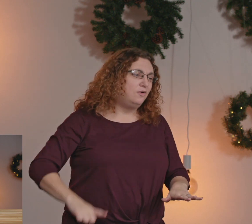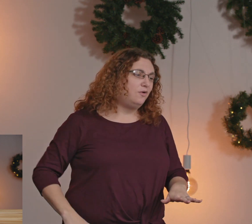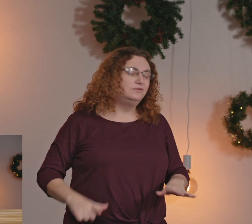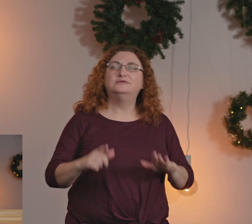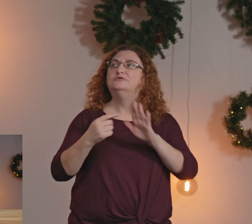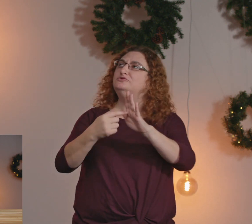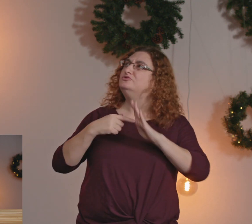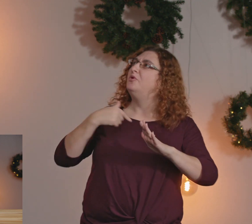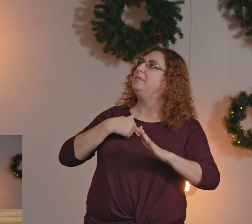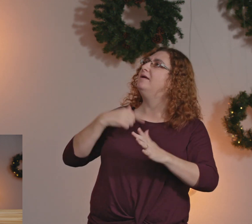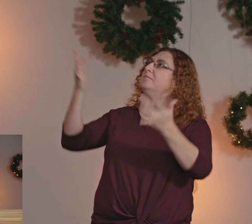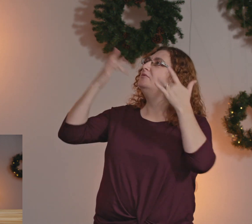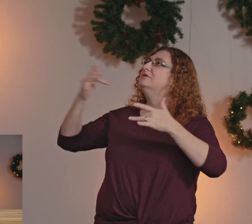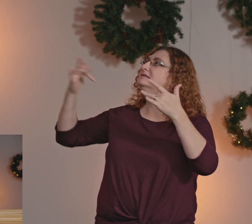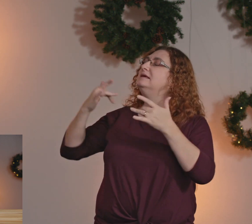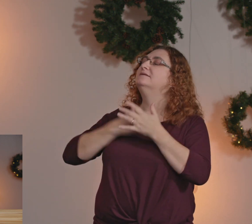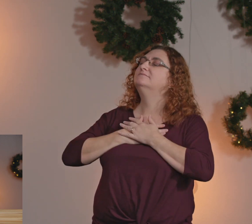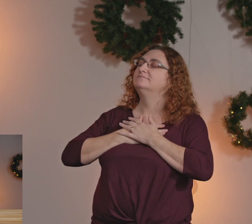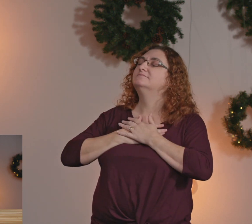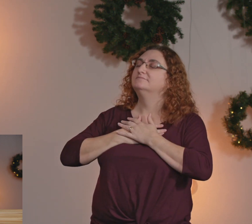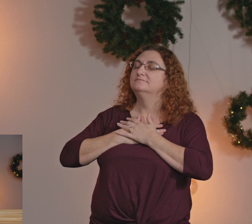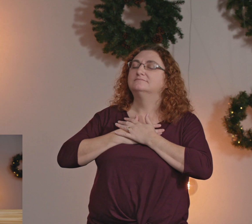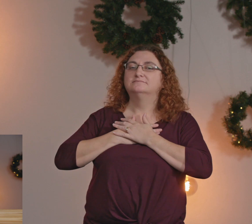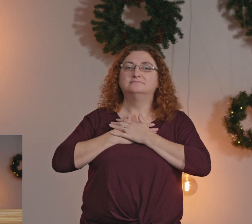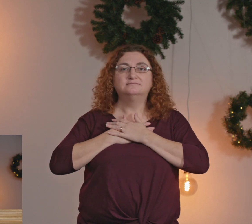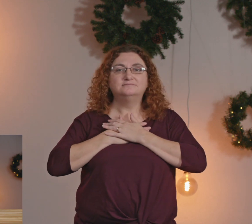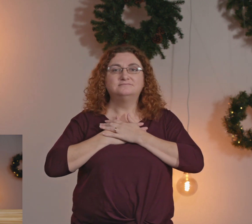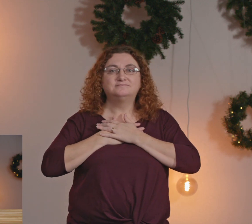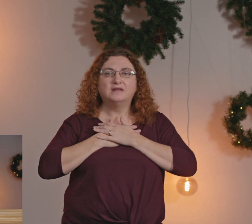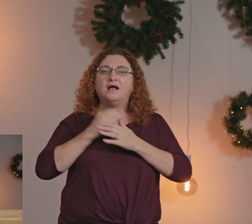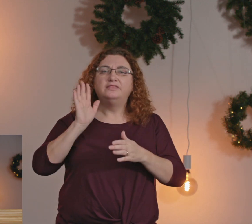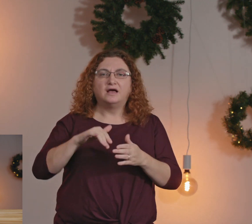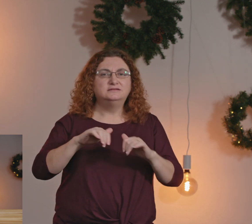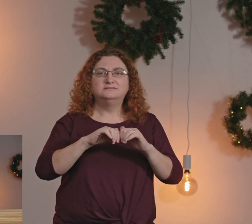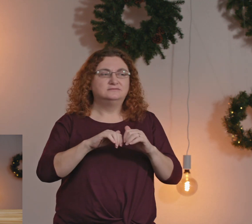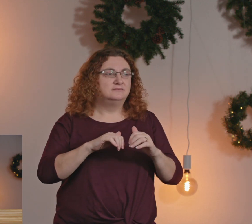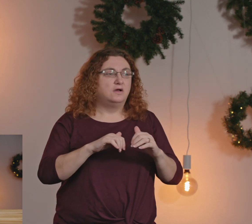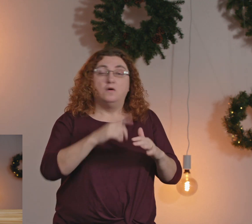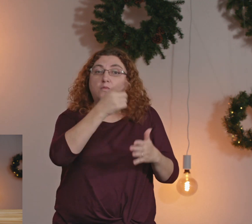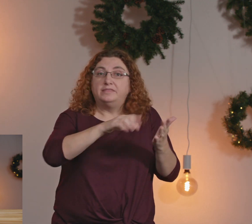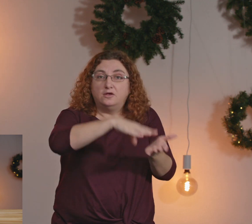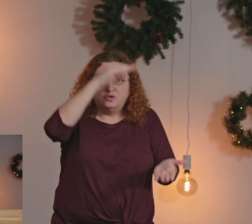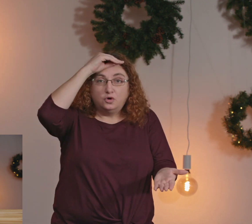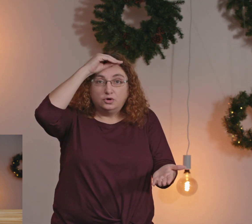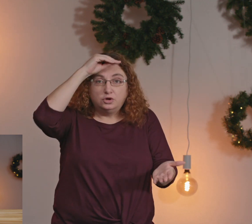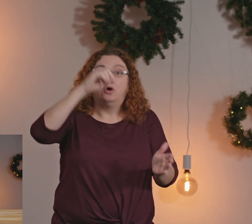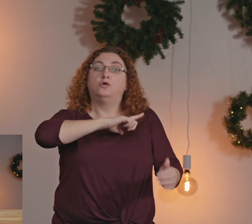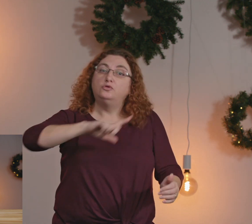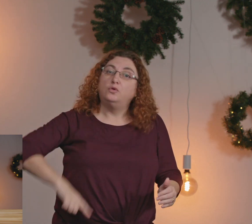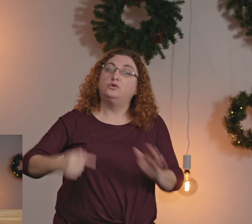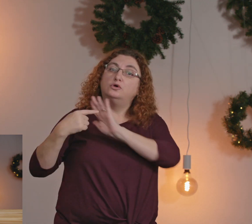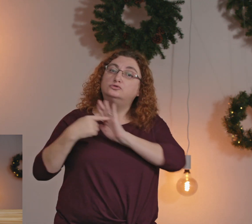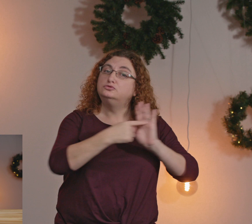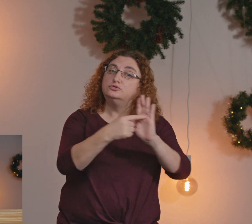great mercy in this." Like, that's the lesson that they've learned from all of this, that the Lord has shown them